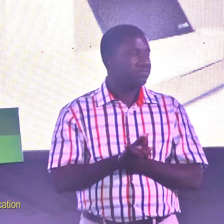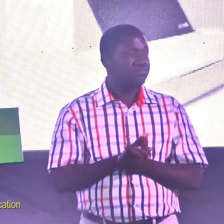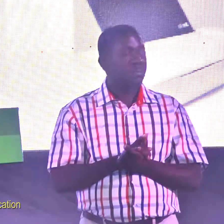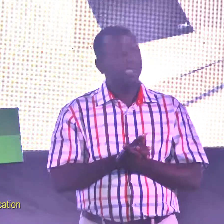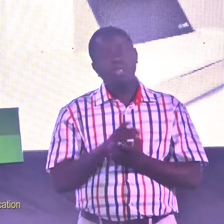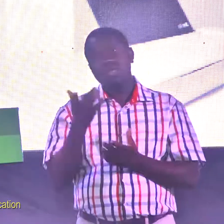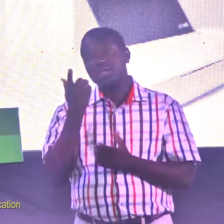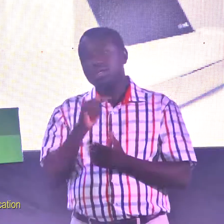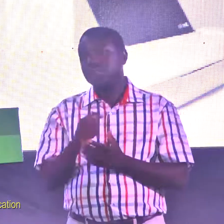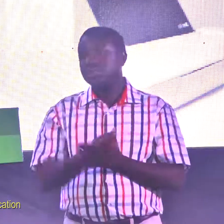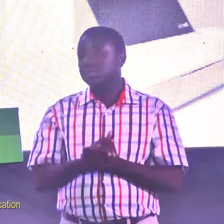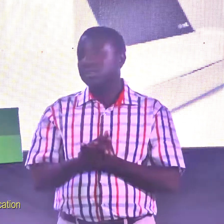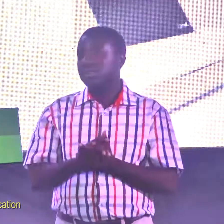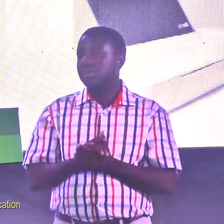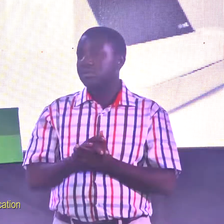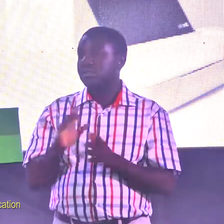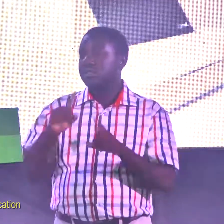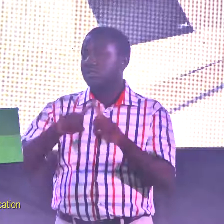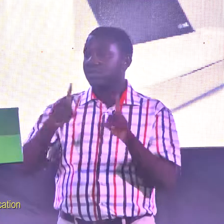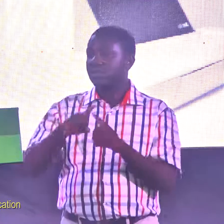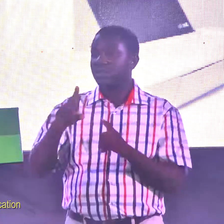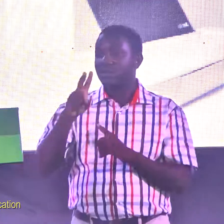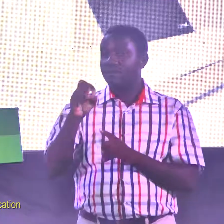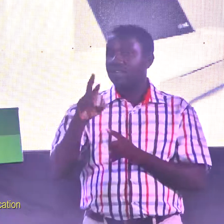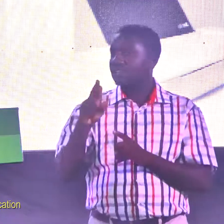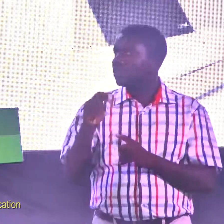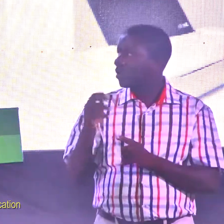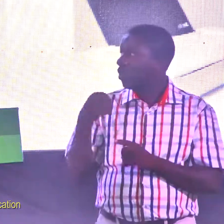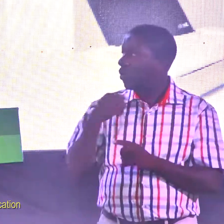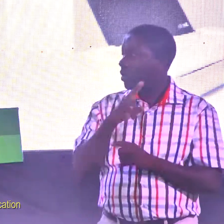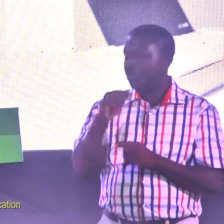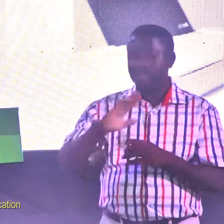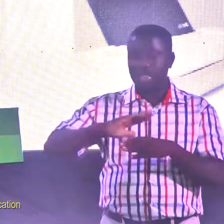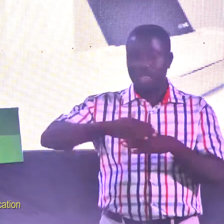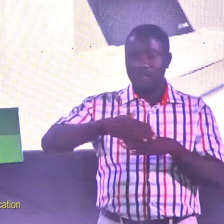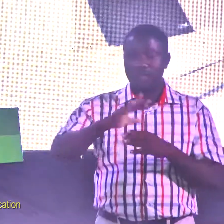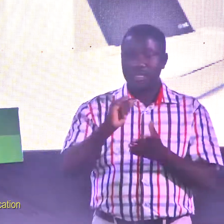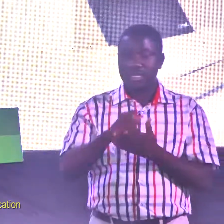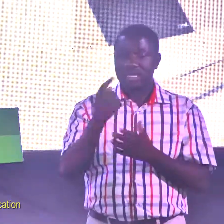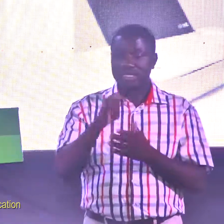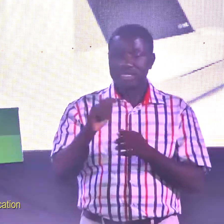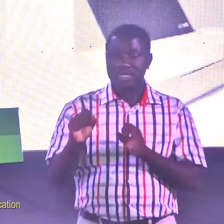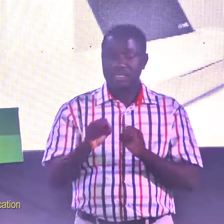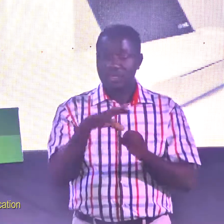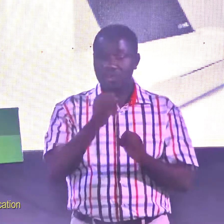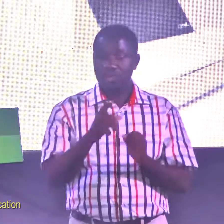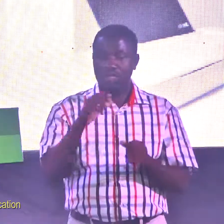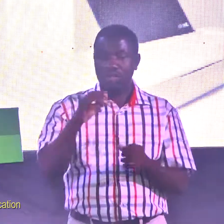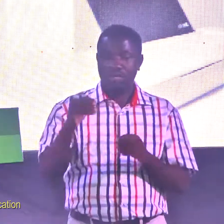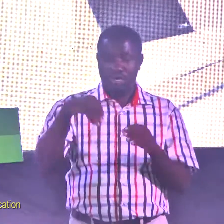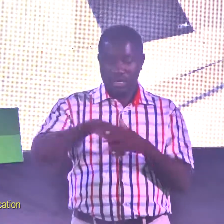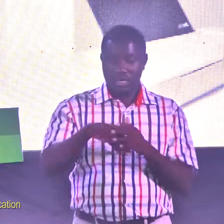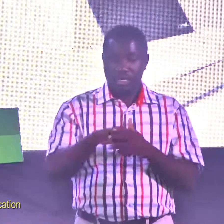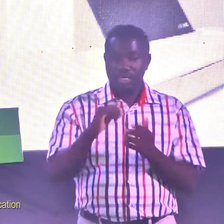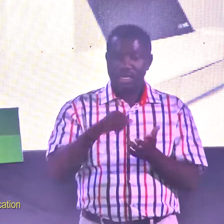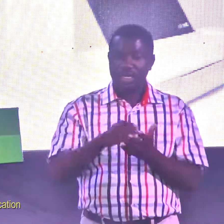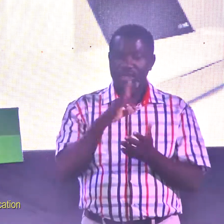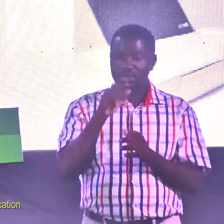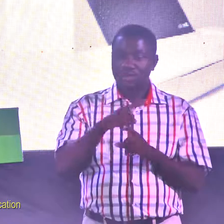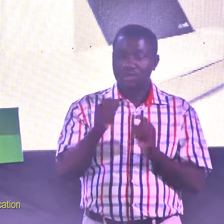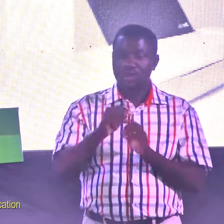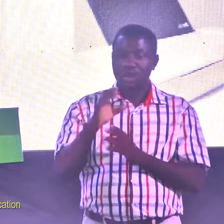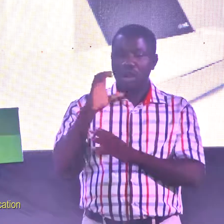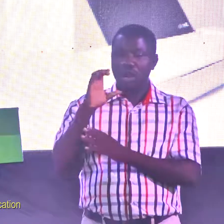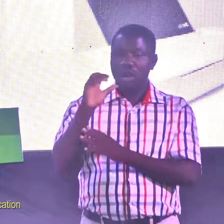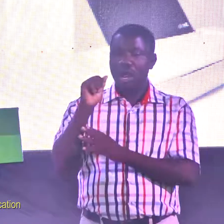The devices that we used included the laptop where the system was installed. It included a high-definition camera to